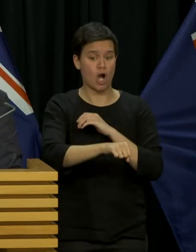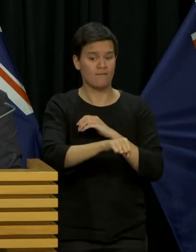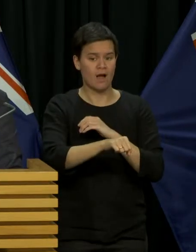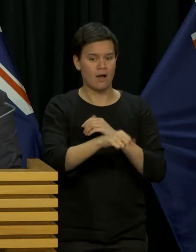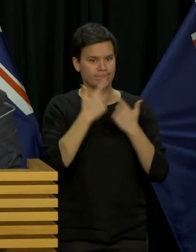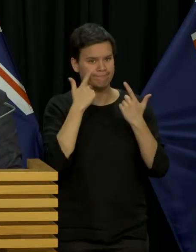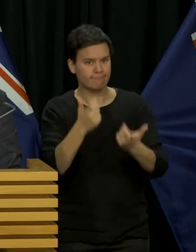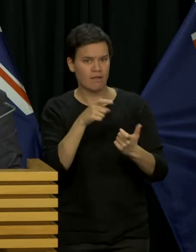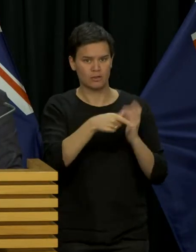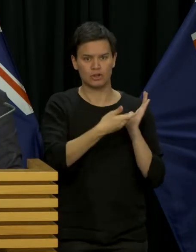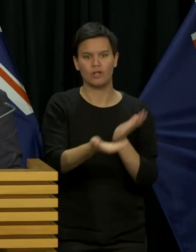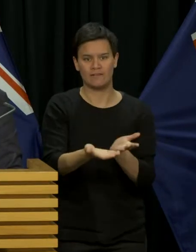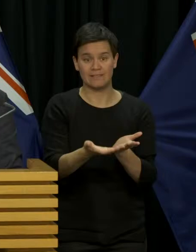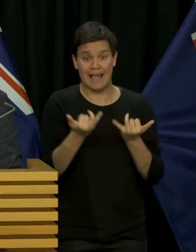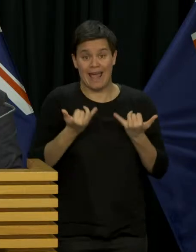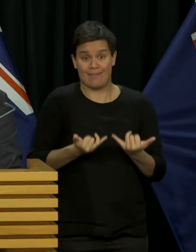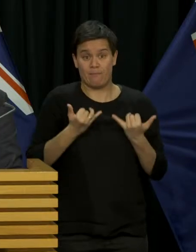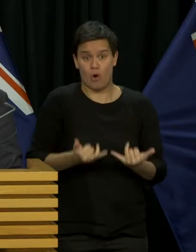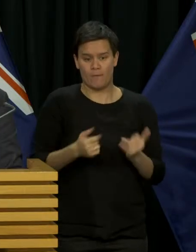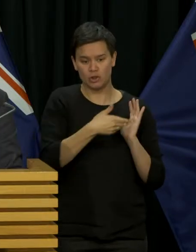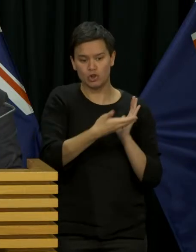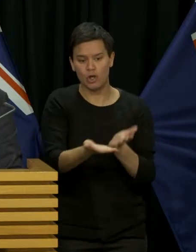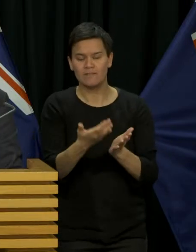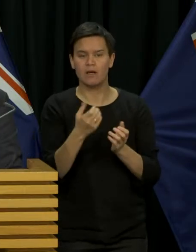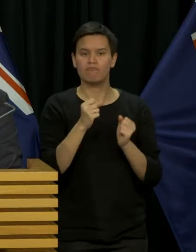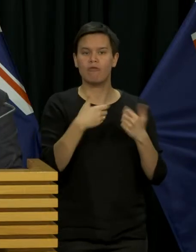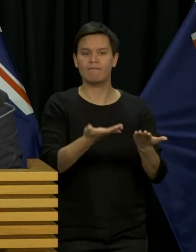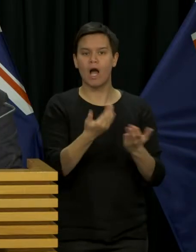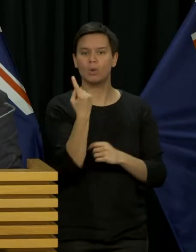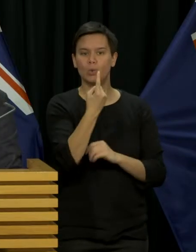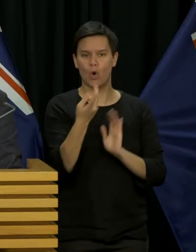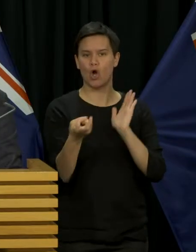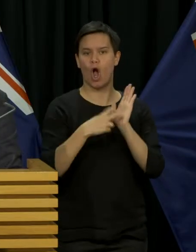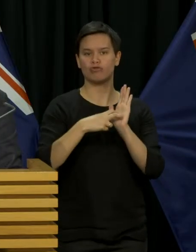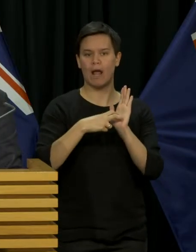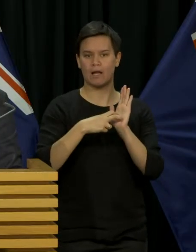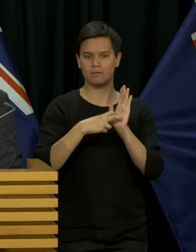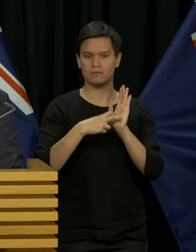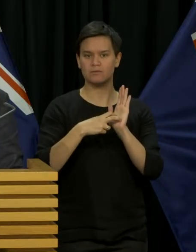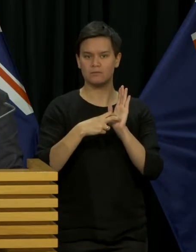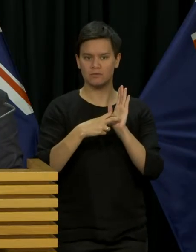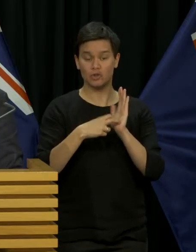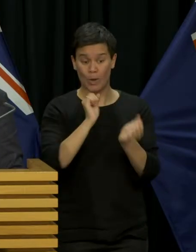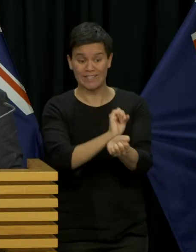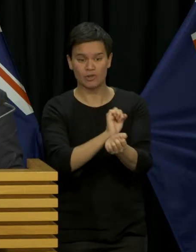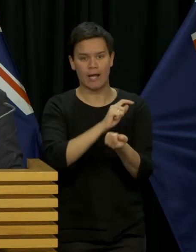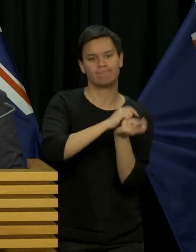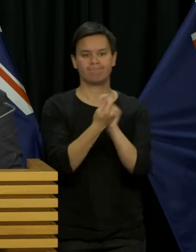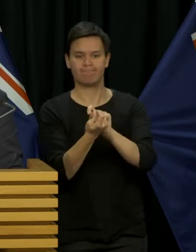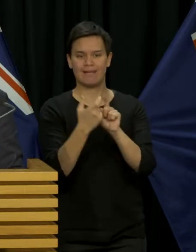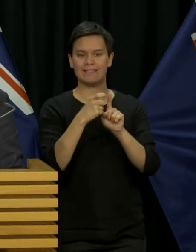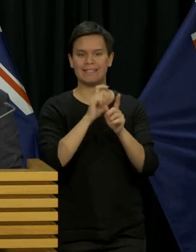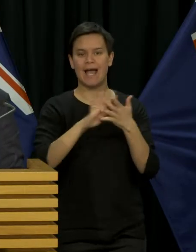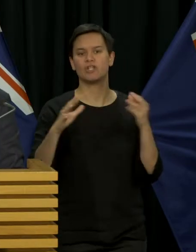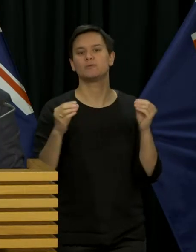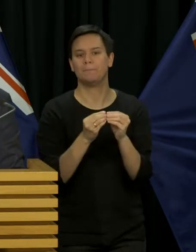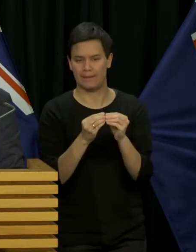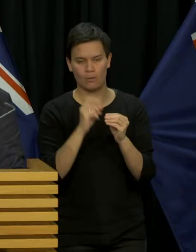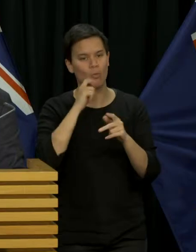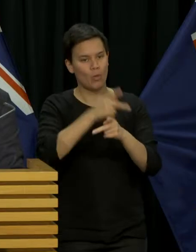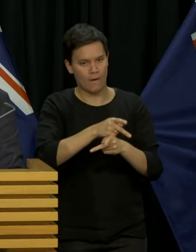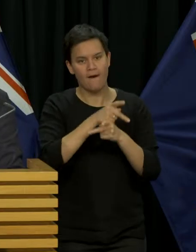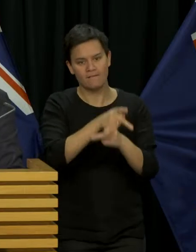currently being provided by contractors. I expect the DHBs to employ dedicated workforces in those